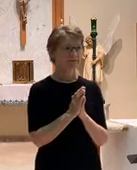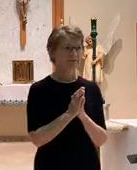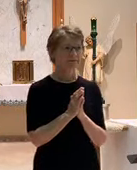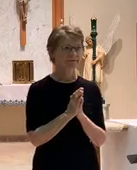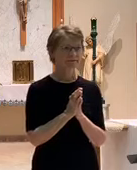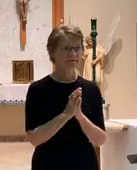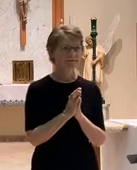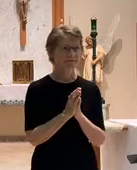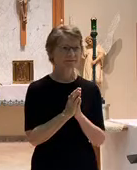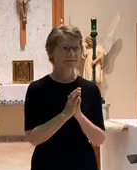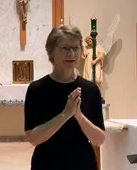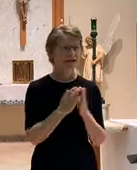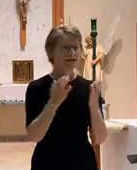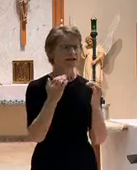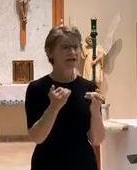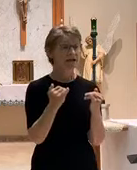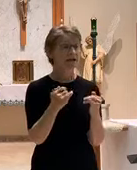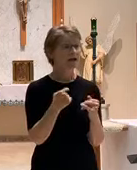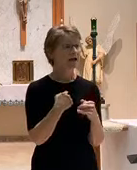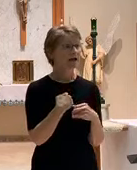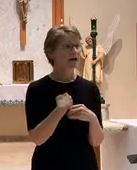Praise to you, Lord Jesus Christ. Today I would like to